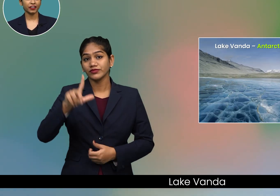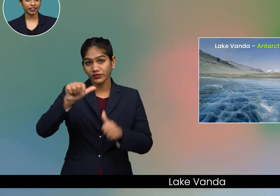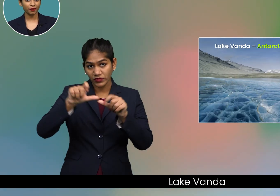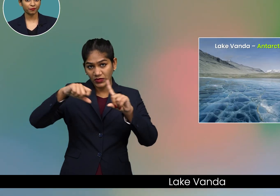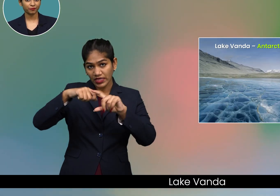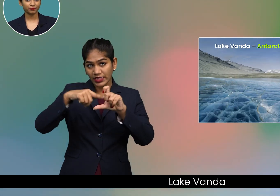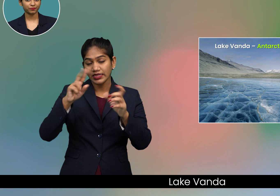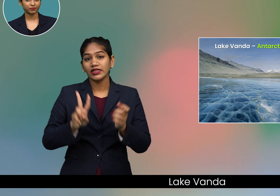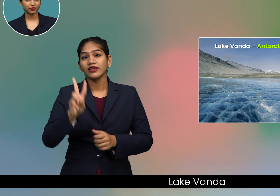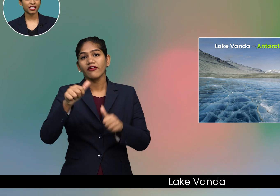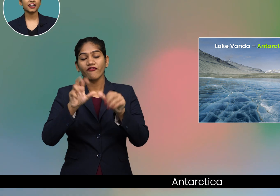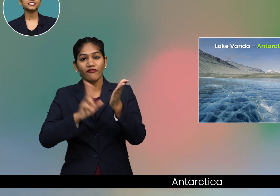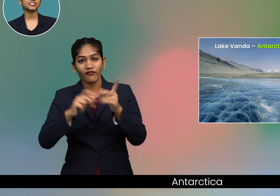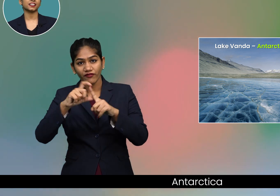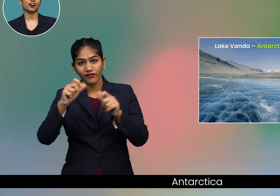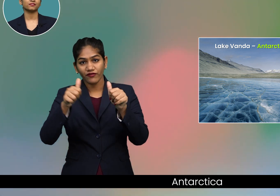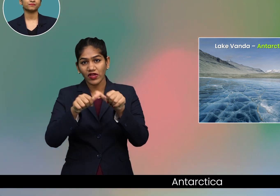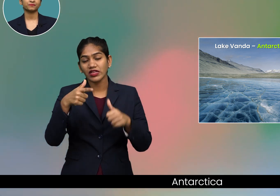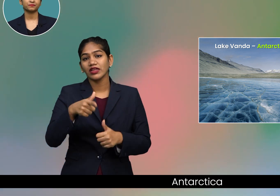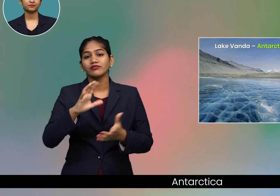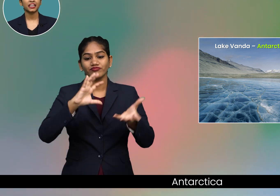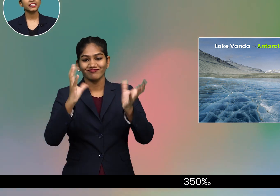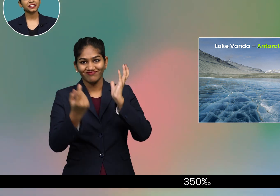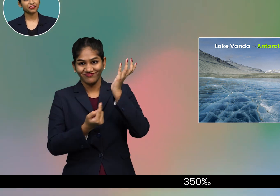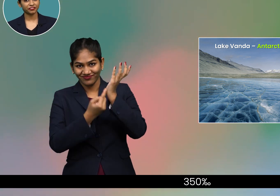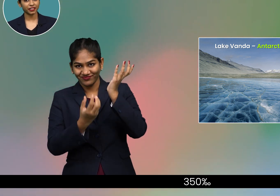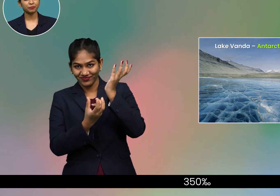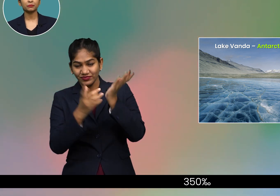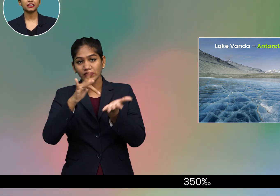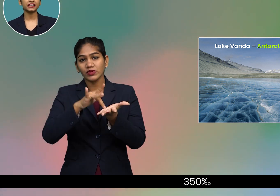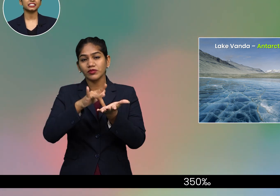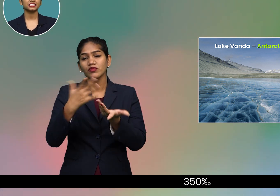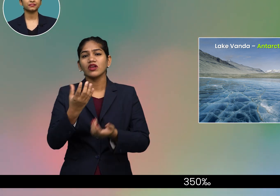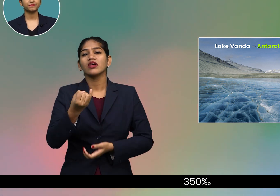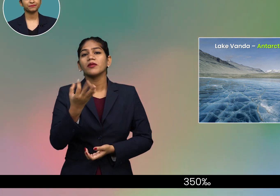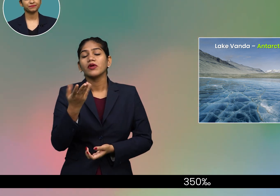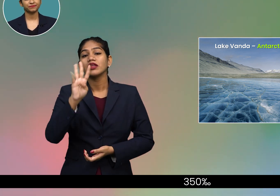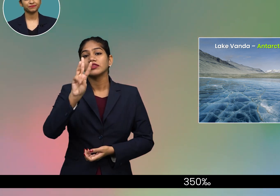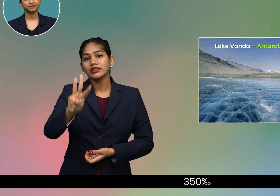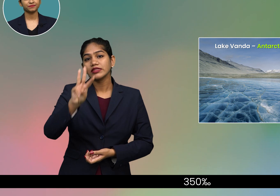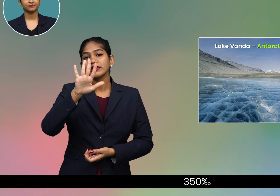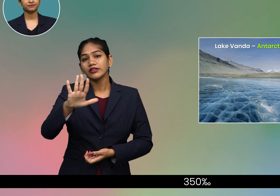Lake Venda, Antarctica, 350 ppt.